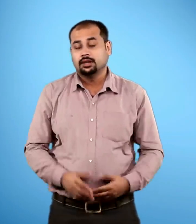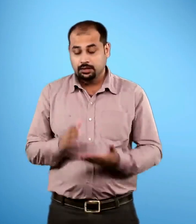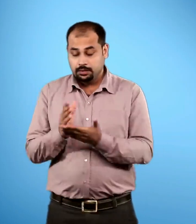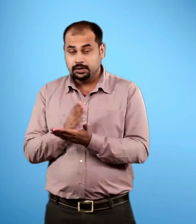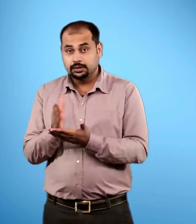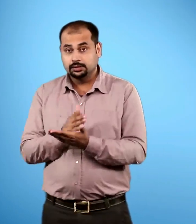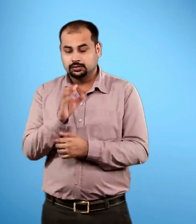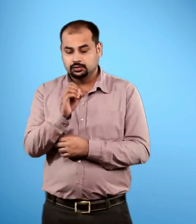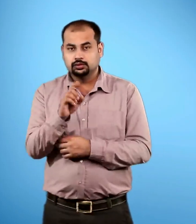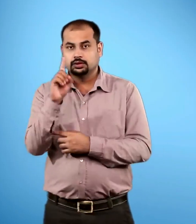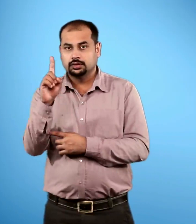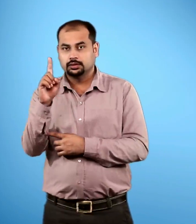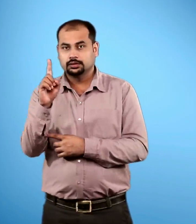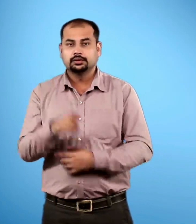Page 101.